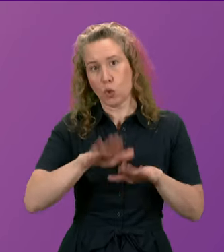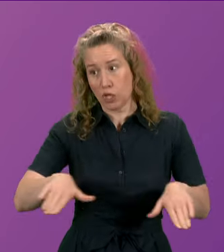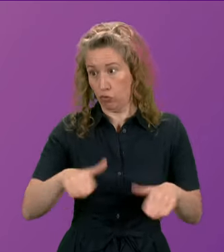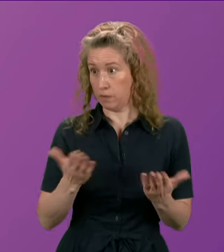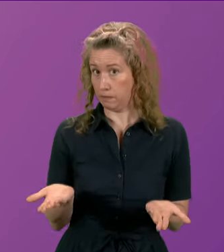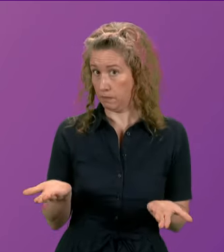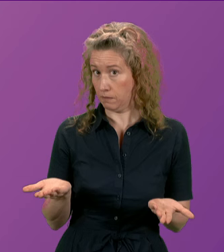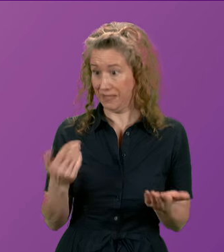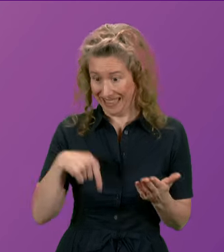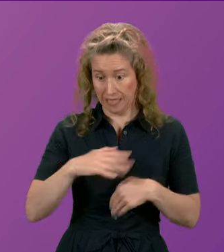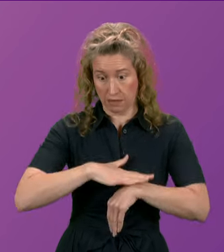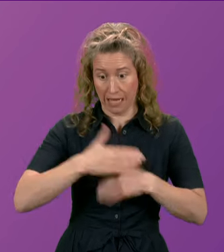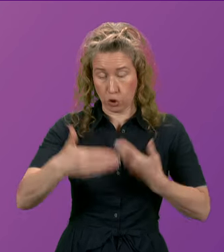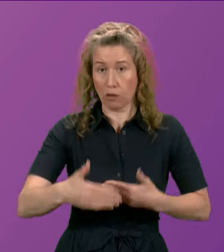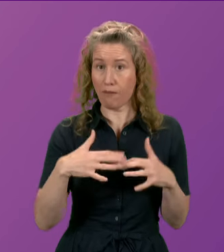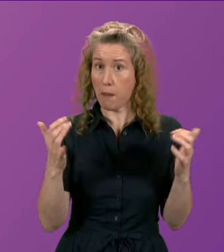First Minister.